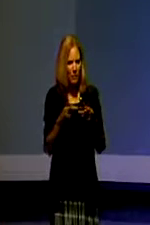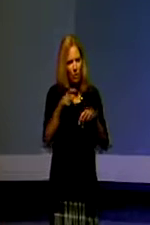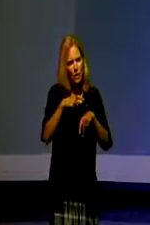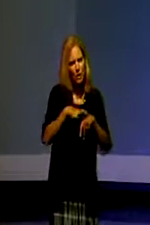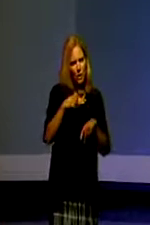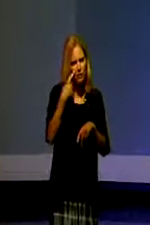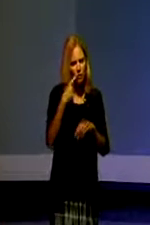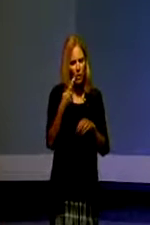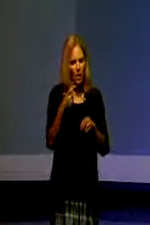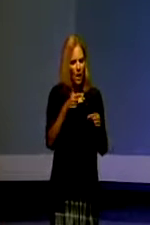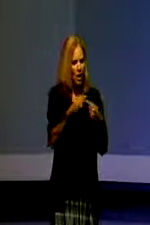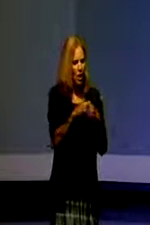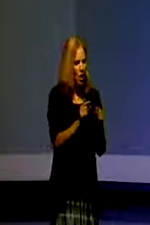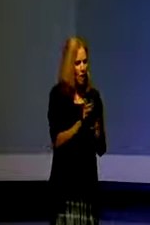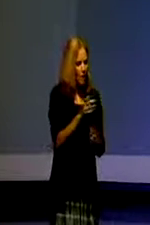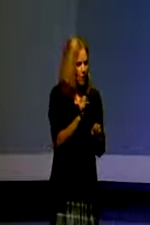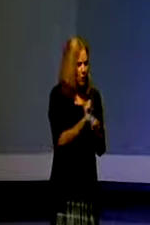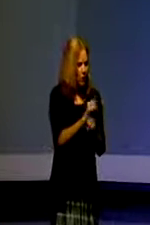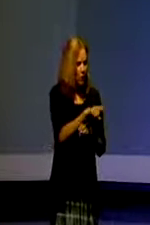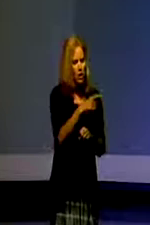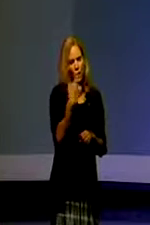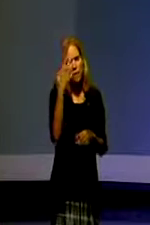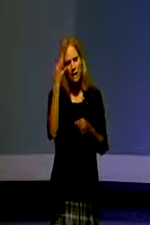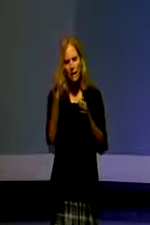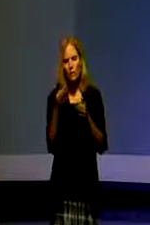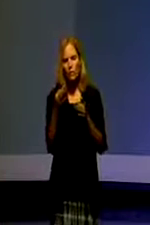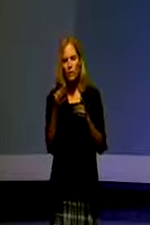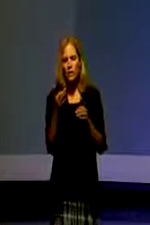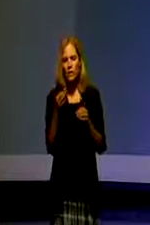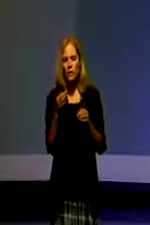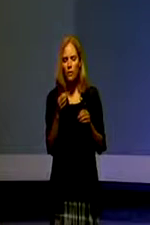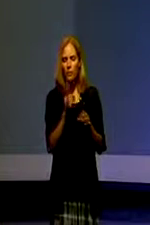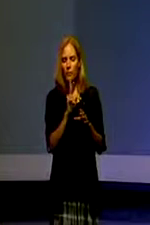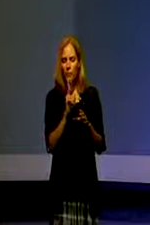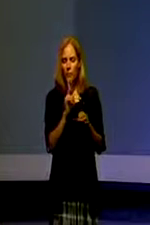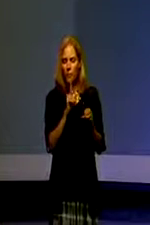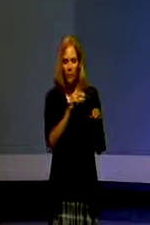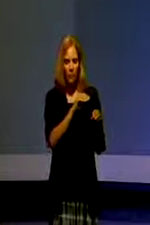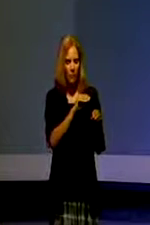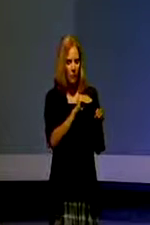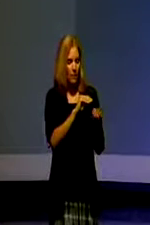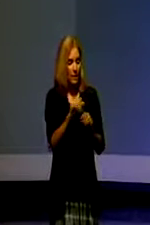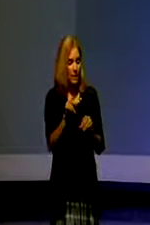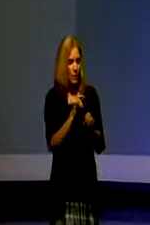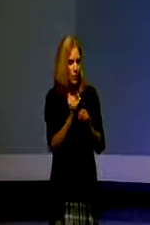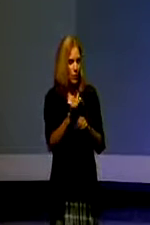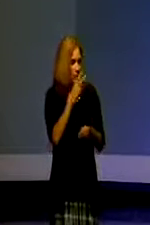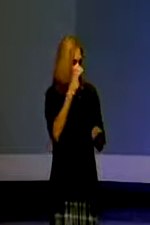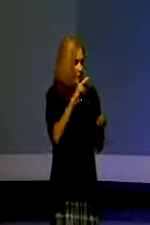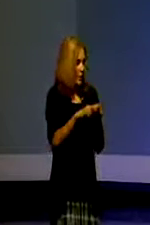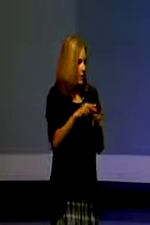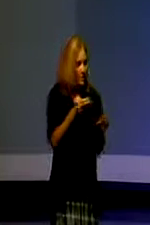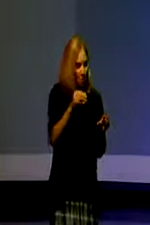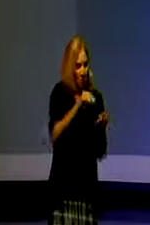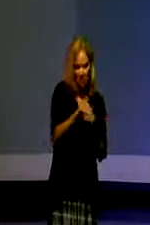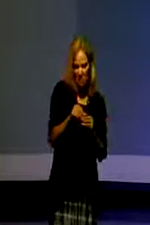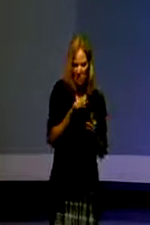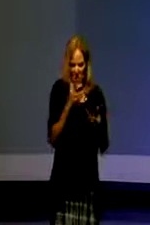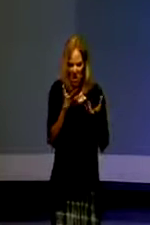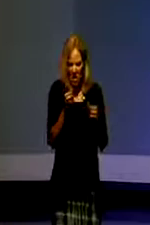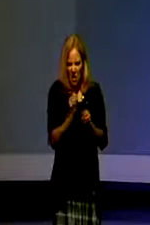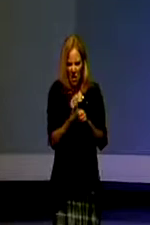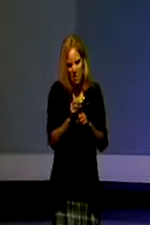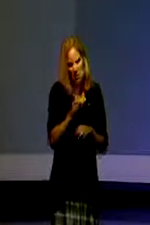time for gardening. But she decided she wanted to plant some cucumbers last year. And it was so fun. We just kind of put them in there. We didn't do much with